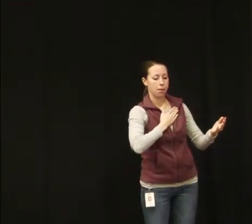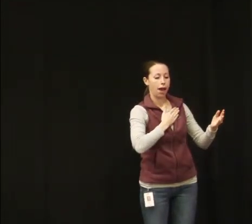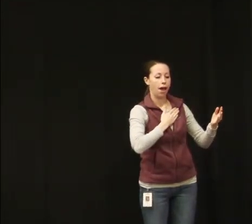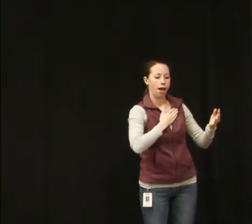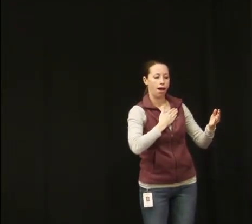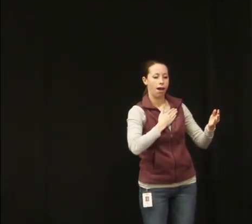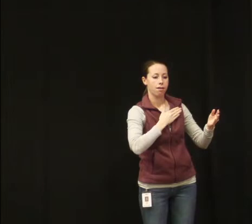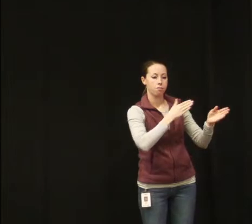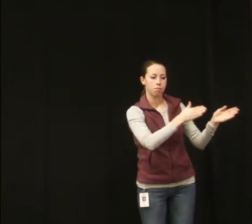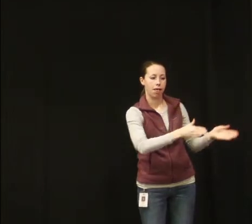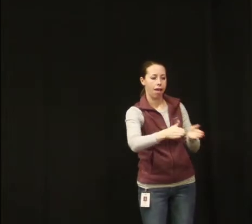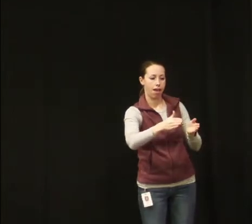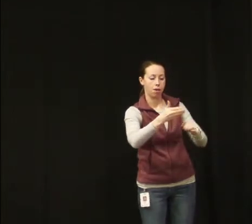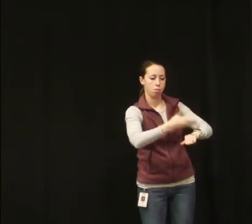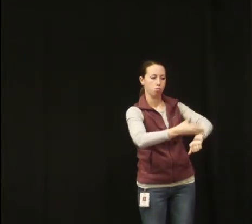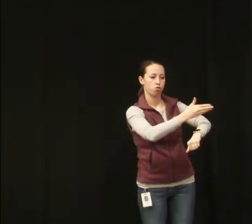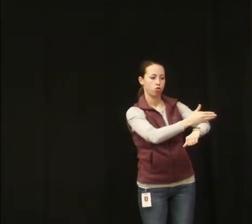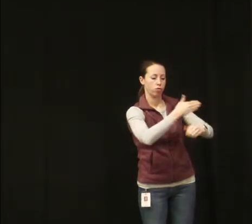this day forward.